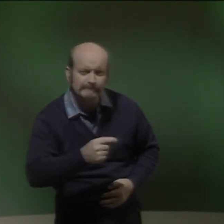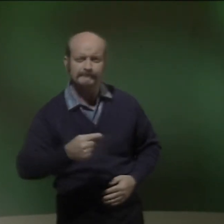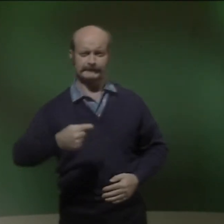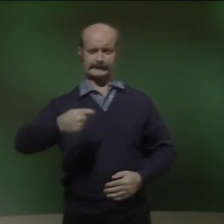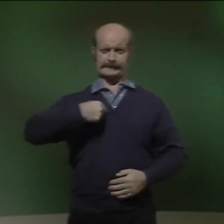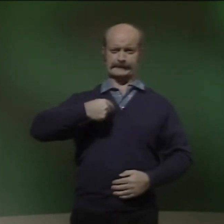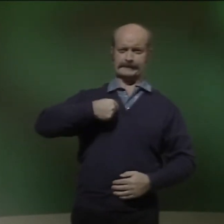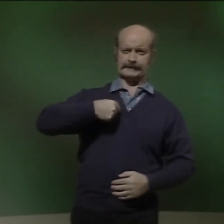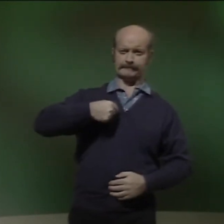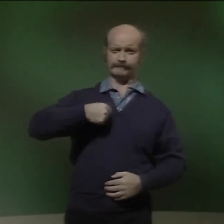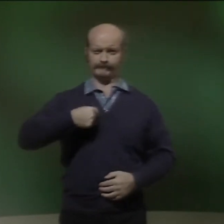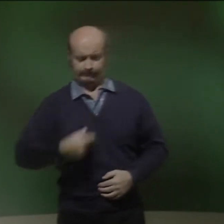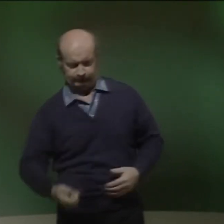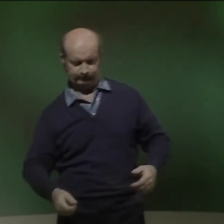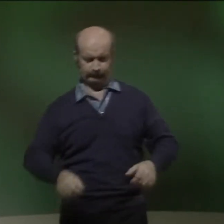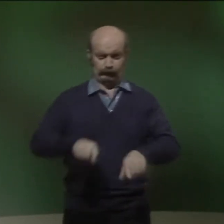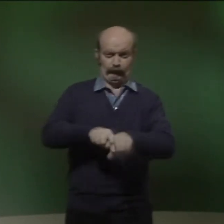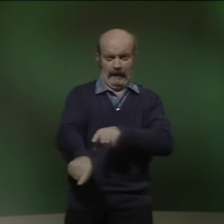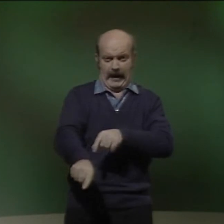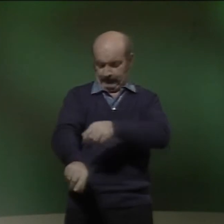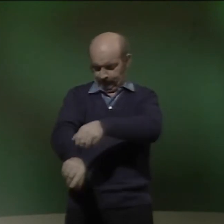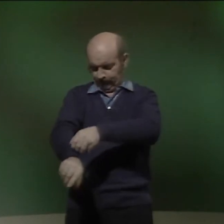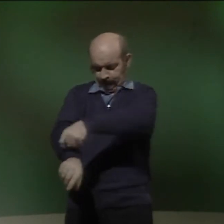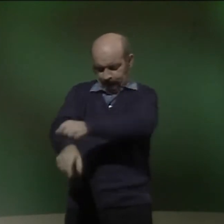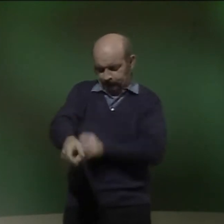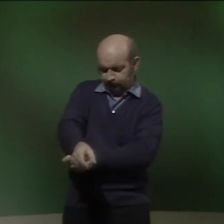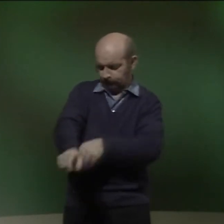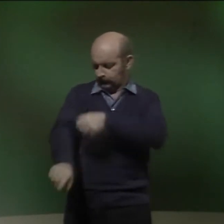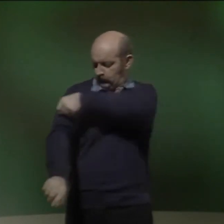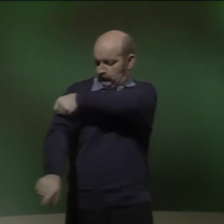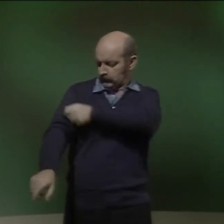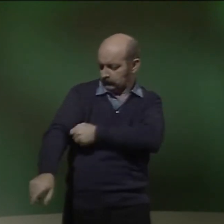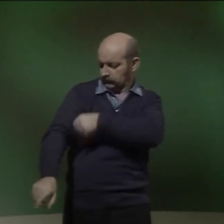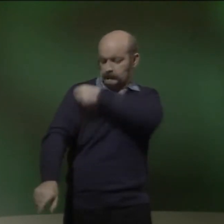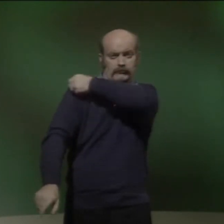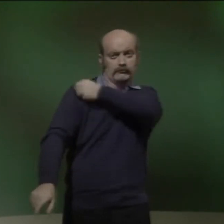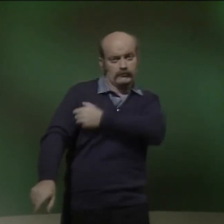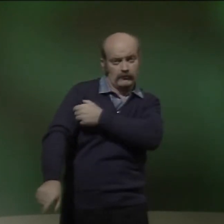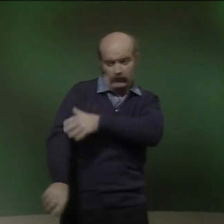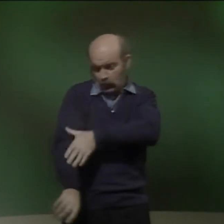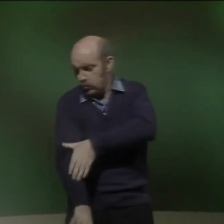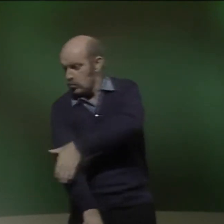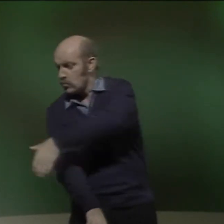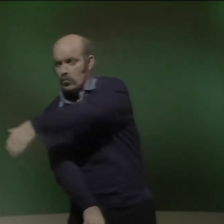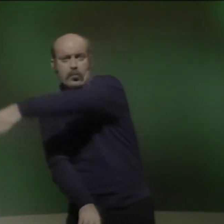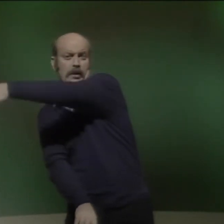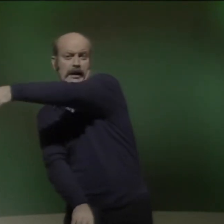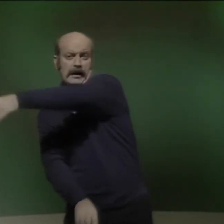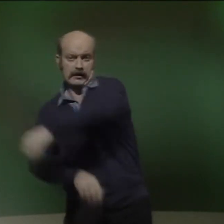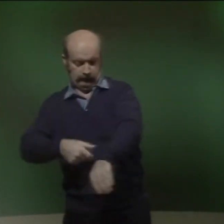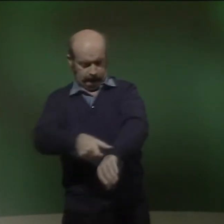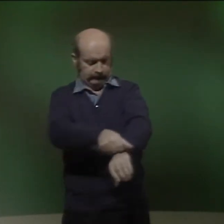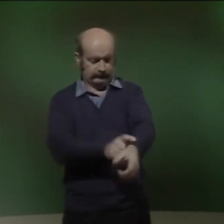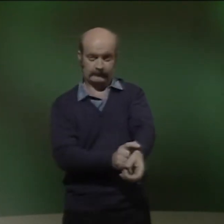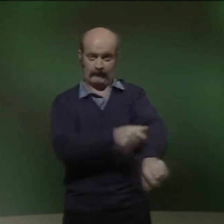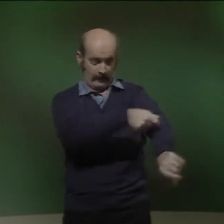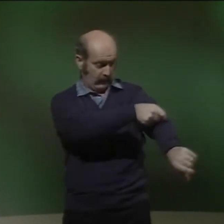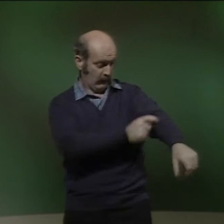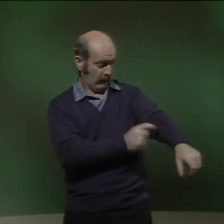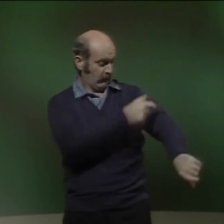course, man began to think about the possibility of flying himself. Eventually, someone invented wings, which he strapped onto his arms, flapped